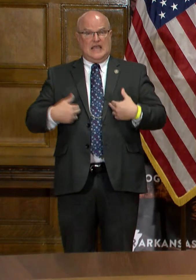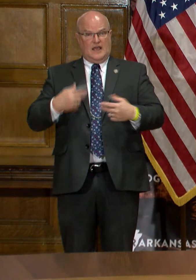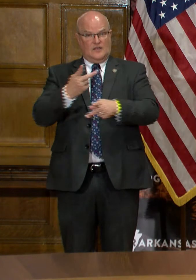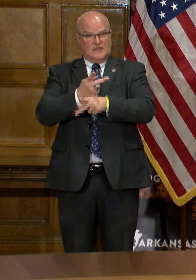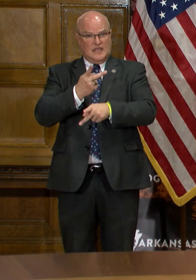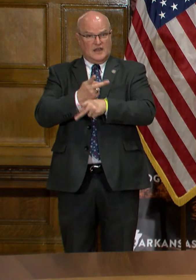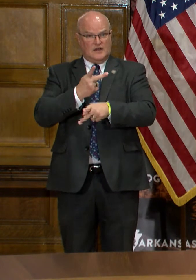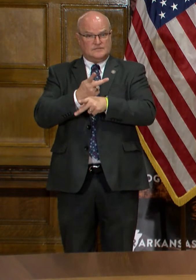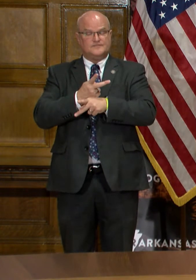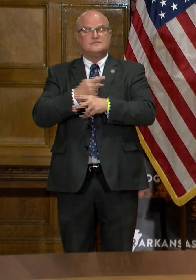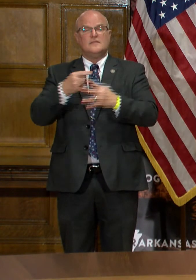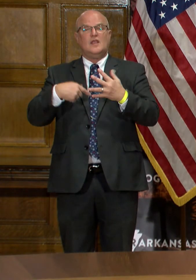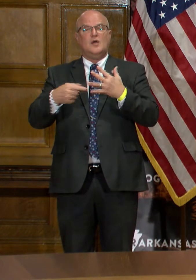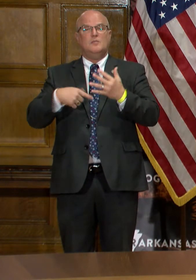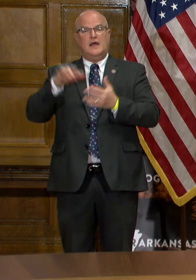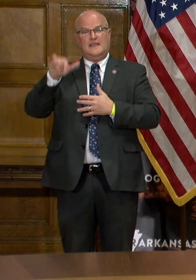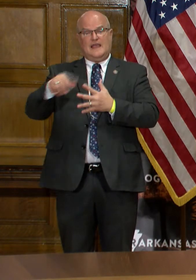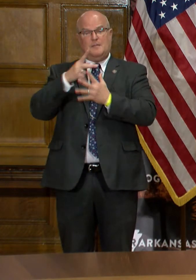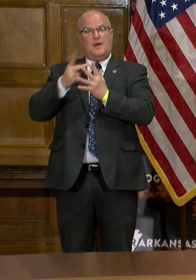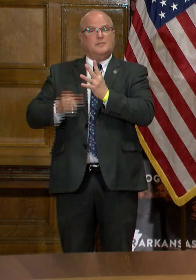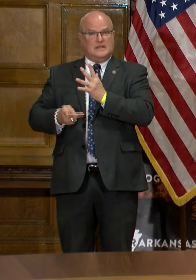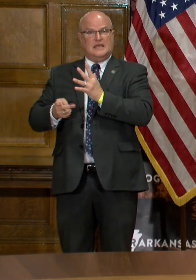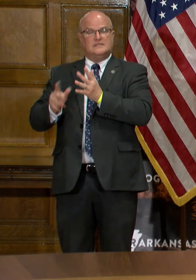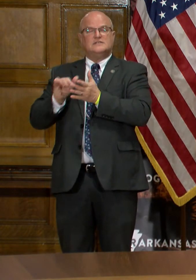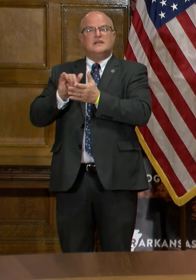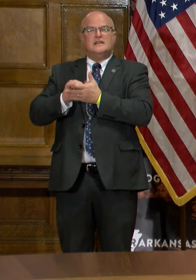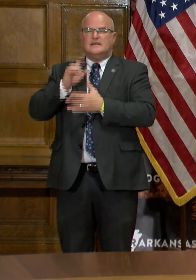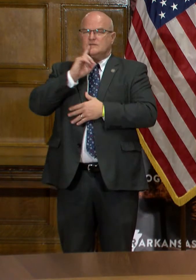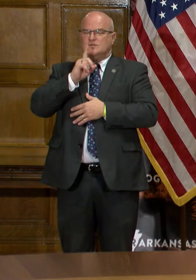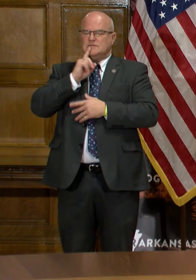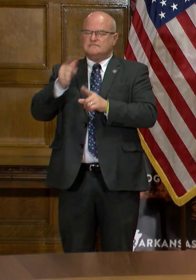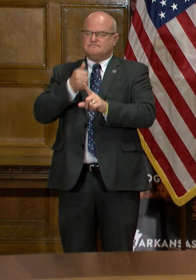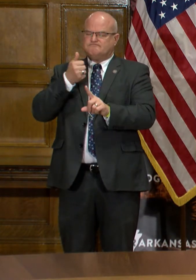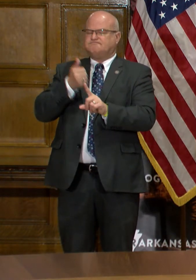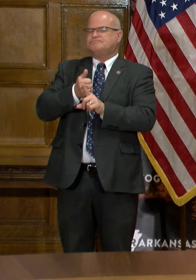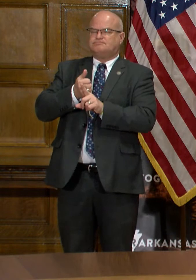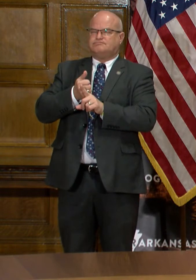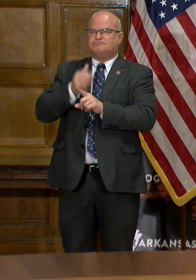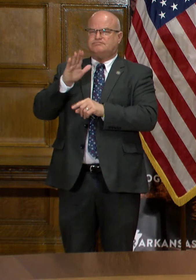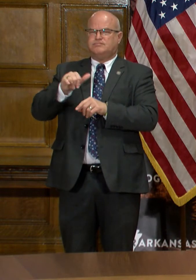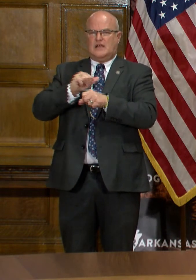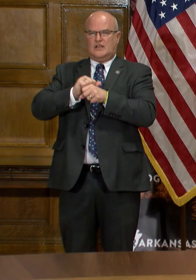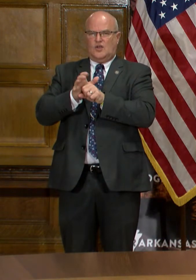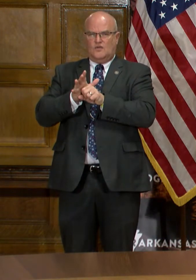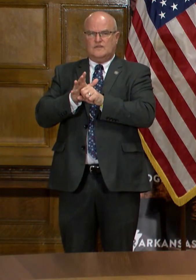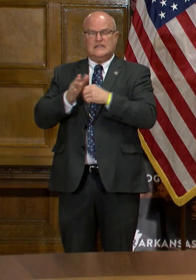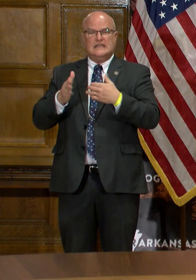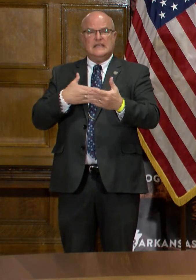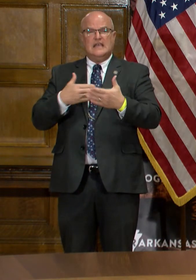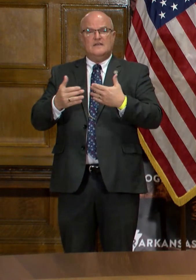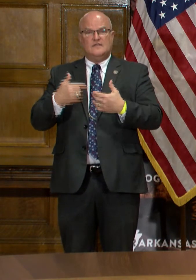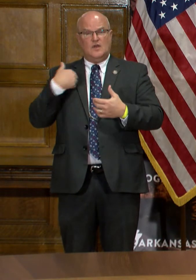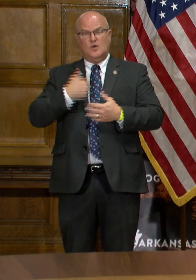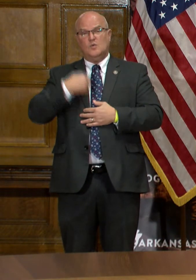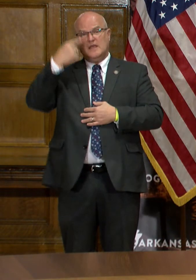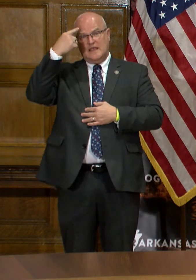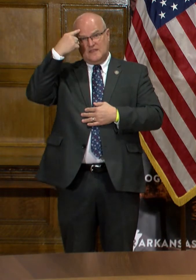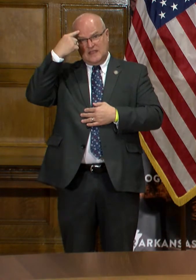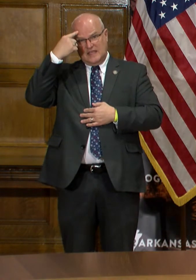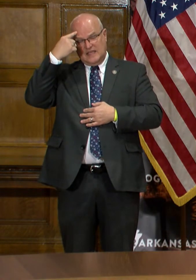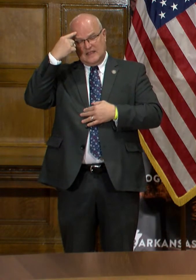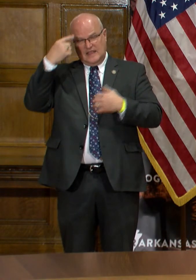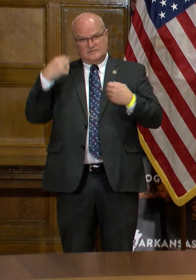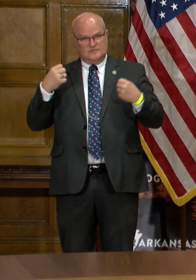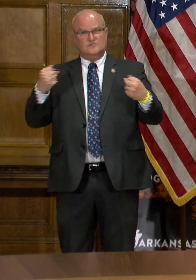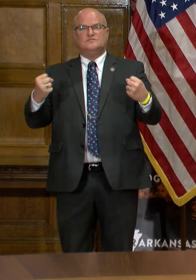care among that population that has really been hit hard by COVID, even though we think they have